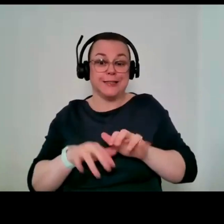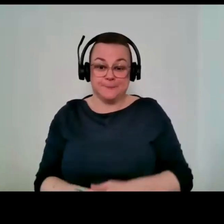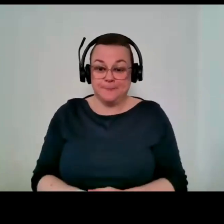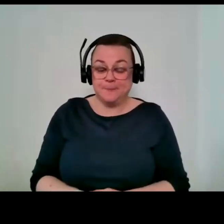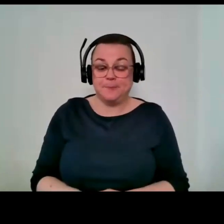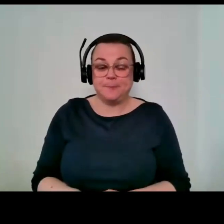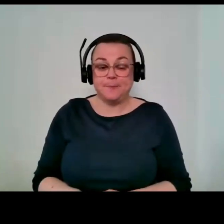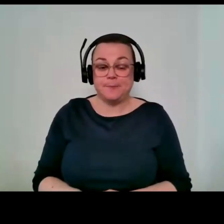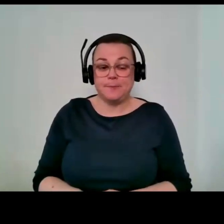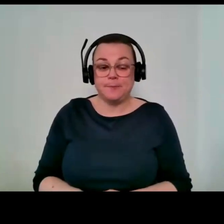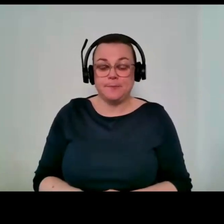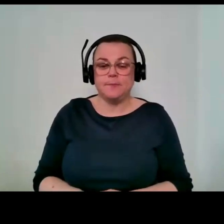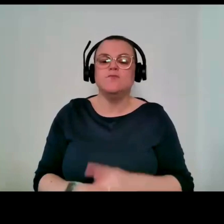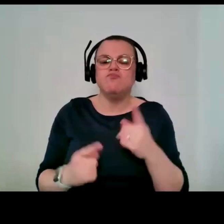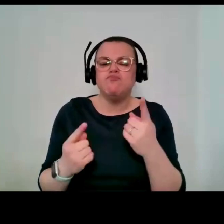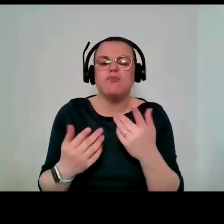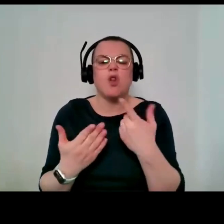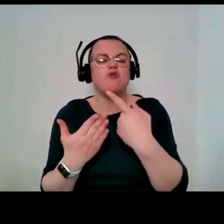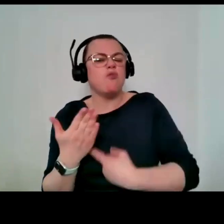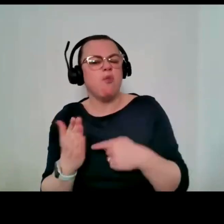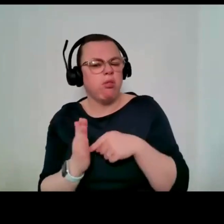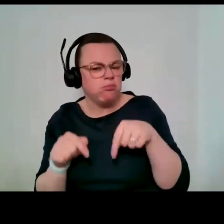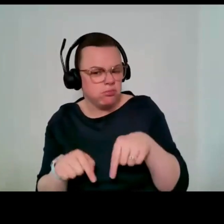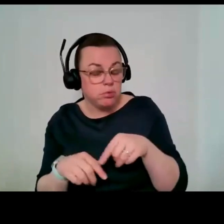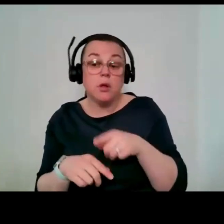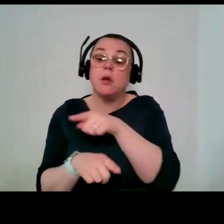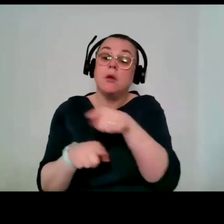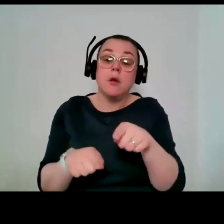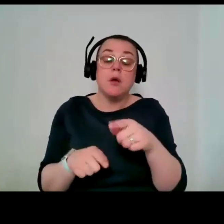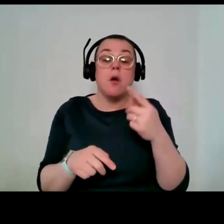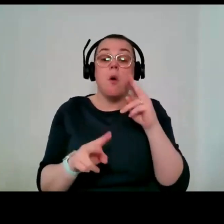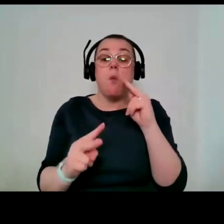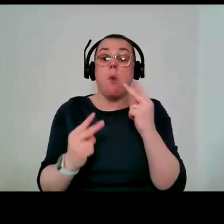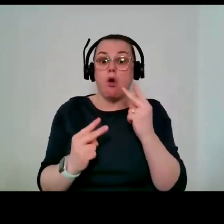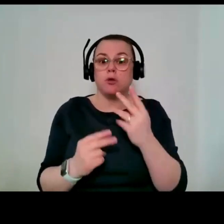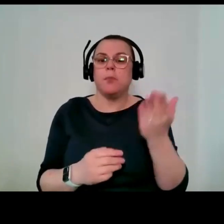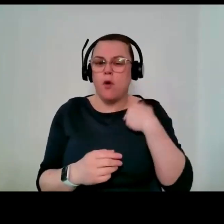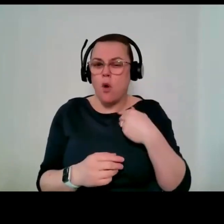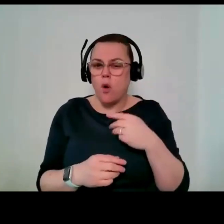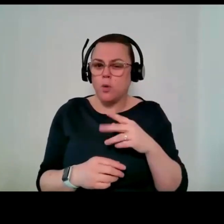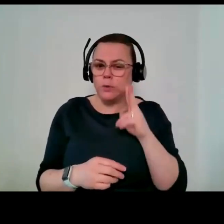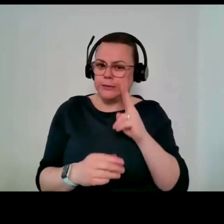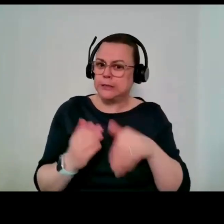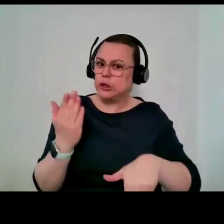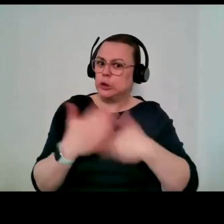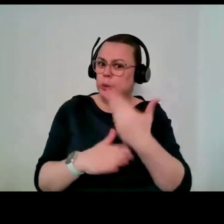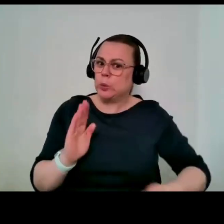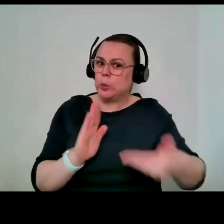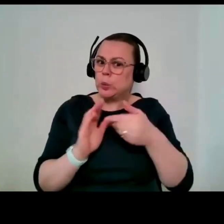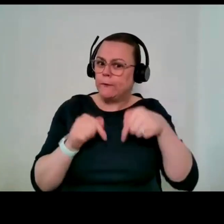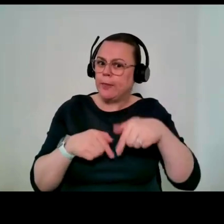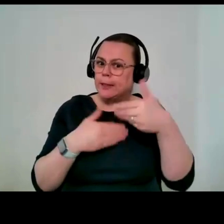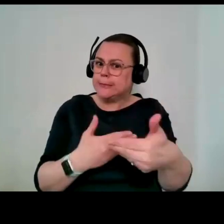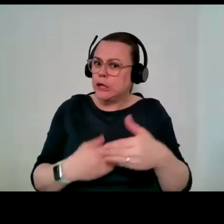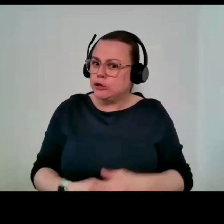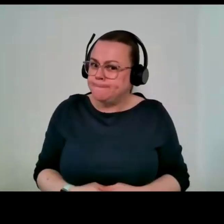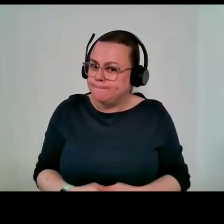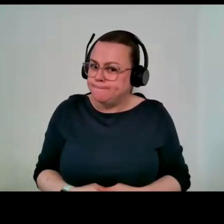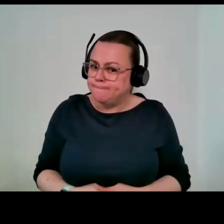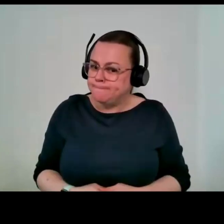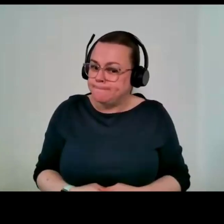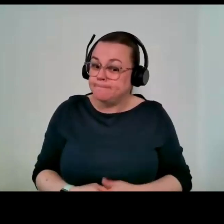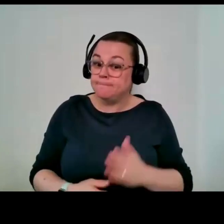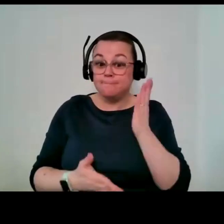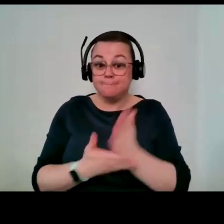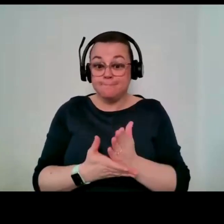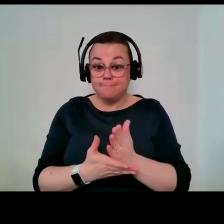Now, a bit of housekeeping. If you've been with us before, you will notice a new addition for this session, which